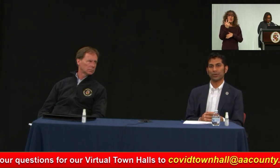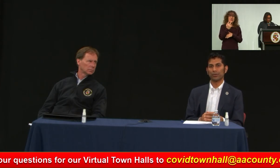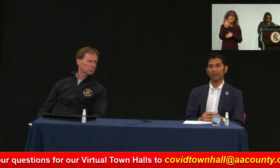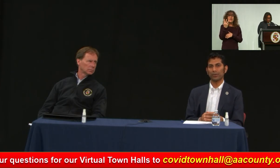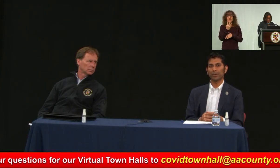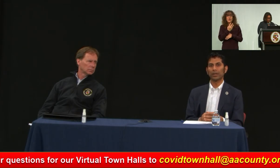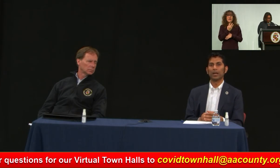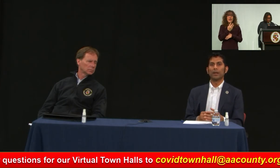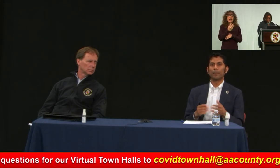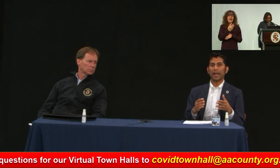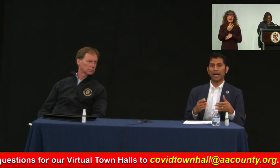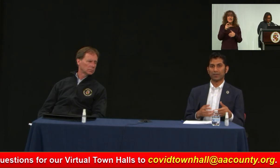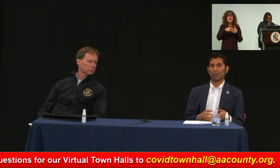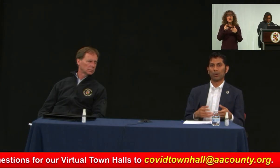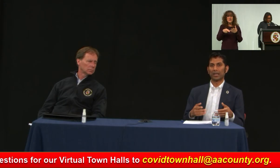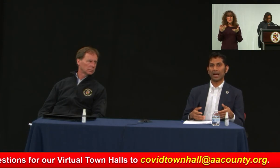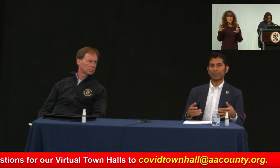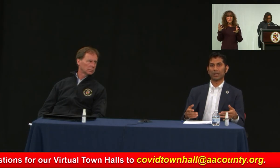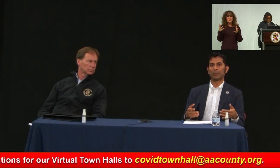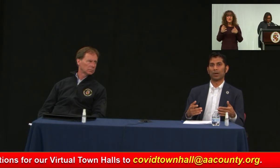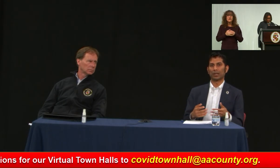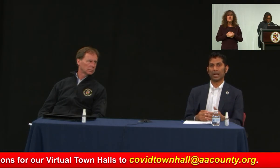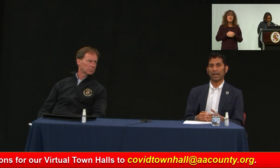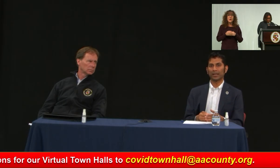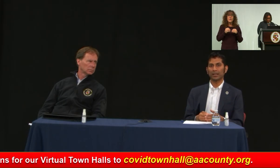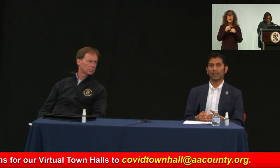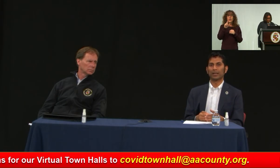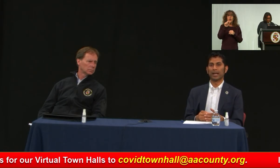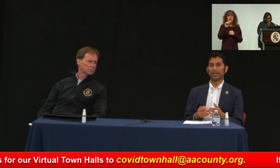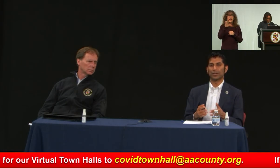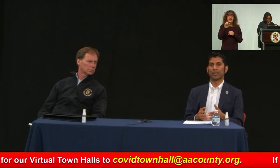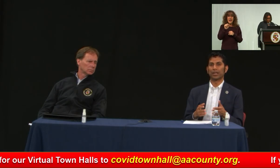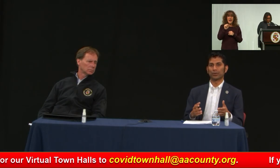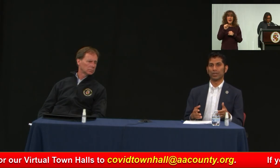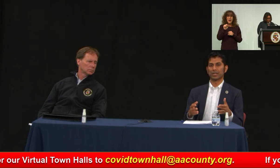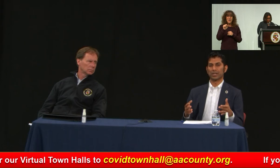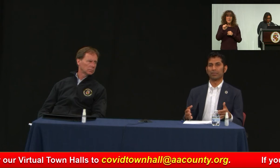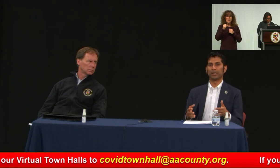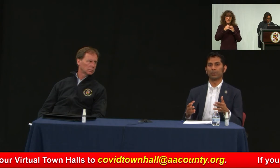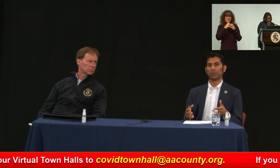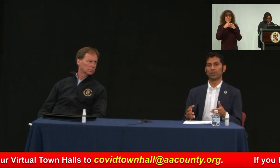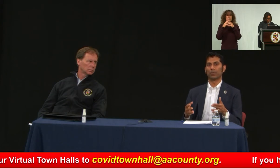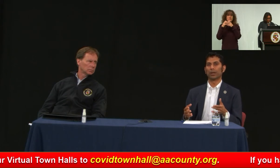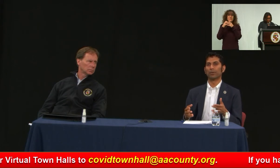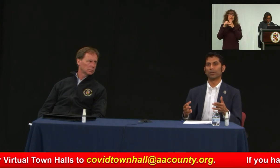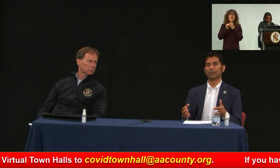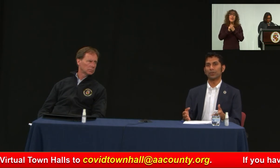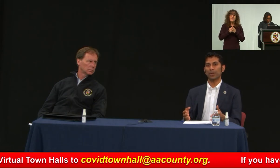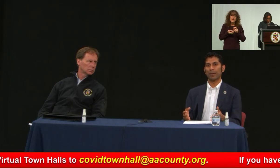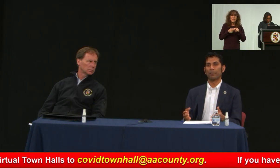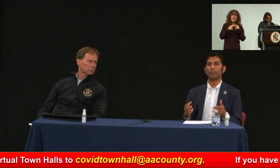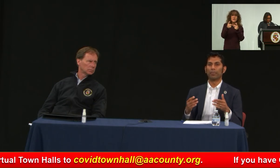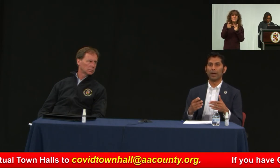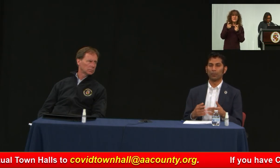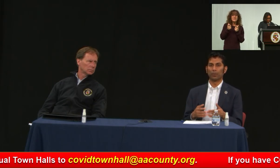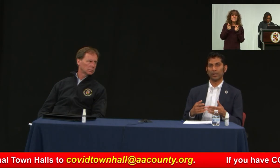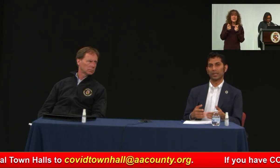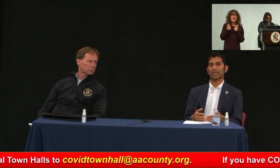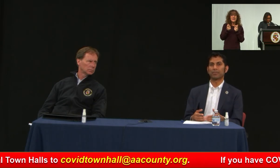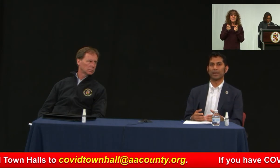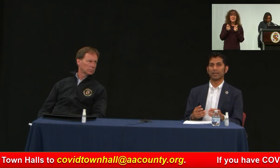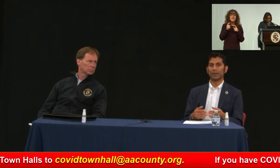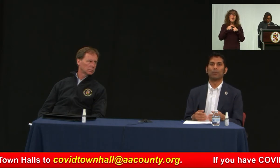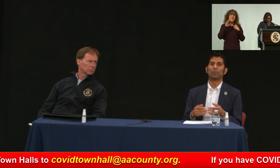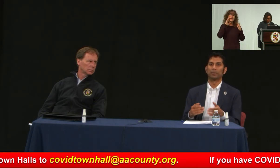3 to 4 days turnaround. As more labs come online, that should increase the speed with which we're able to do them. But what